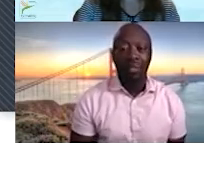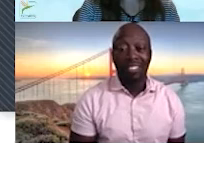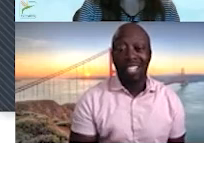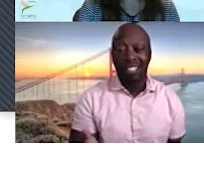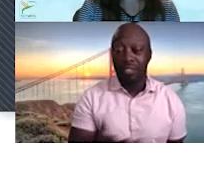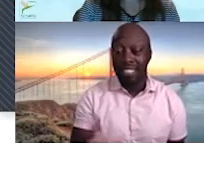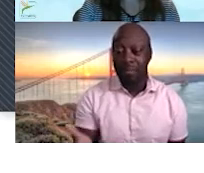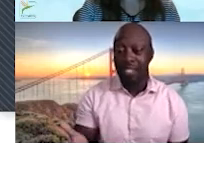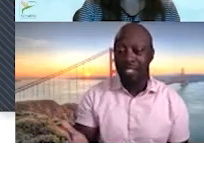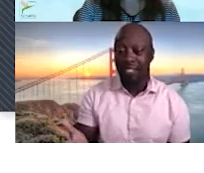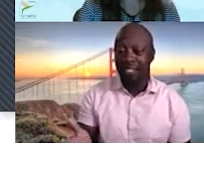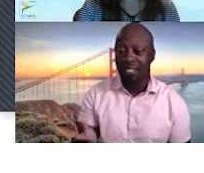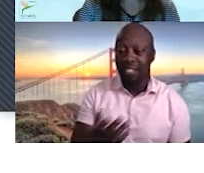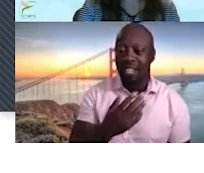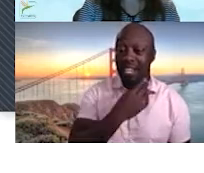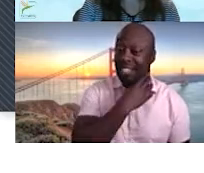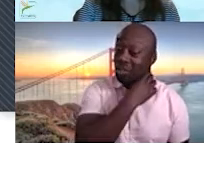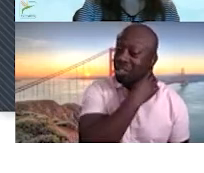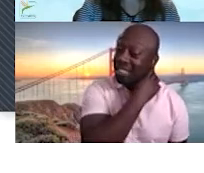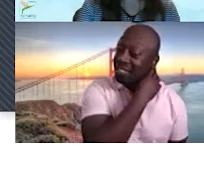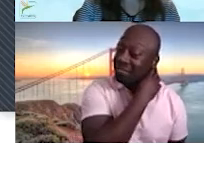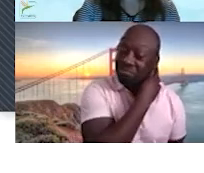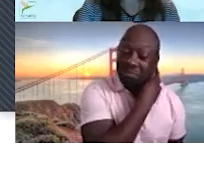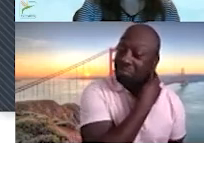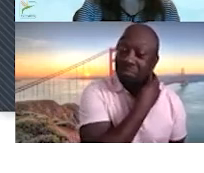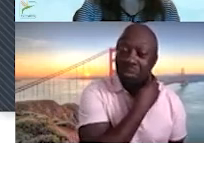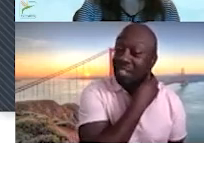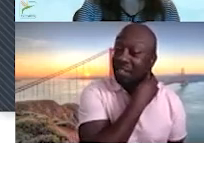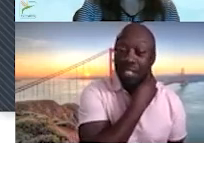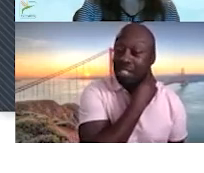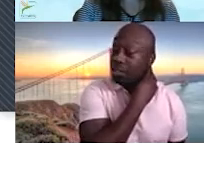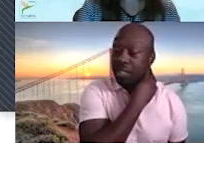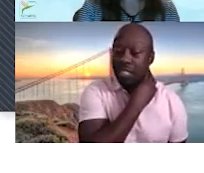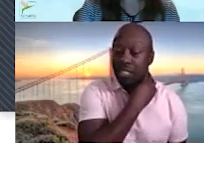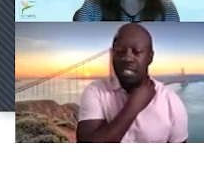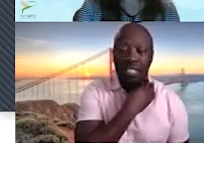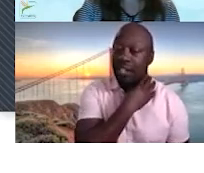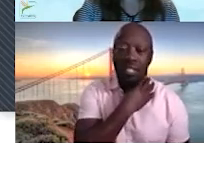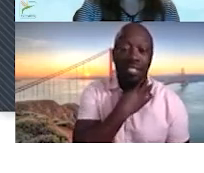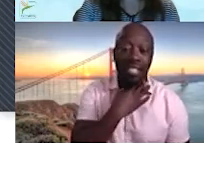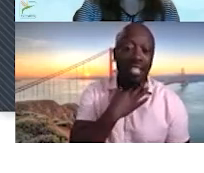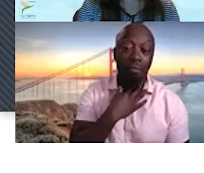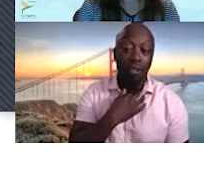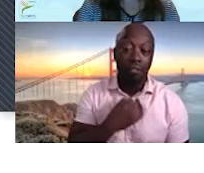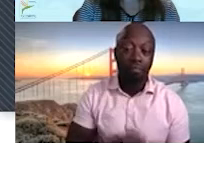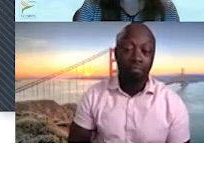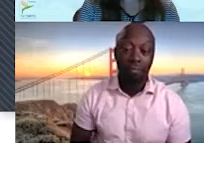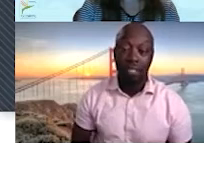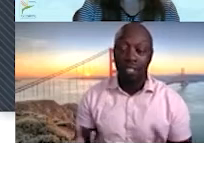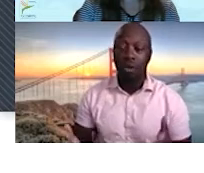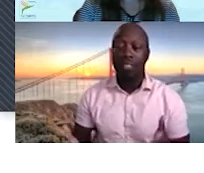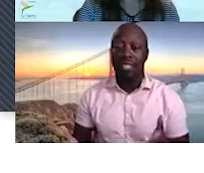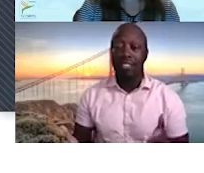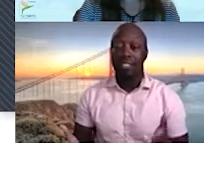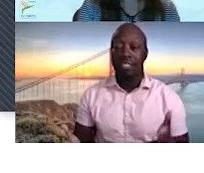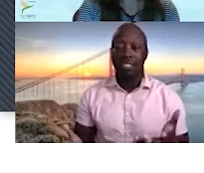That's when the child's already speaking. And usually when they're 1 year, 2 years, they don't even sign anymore because the